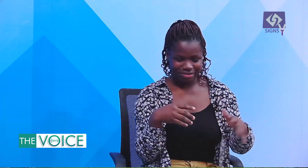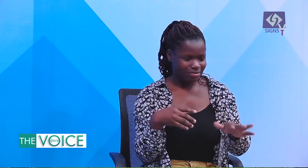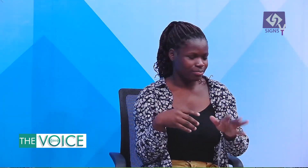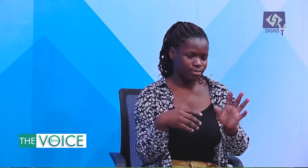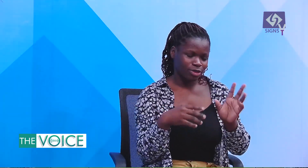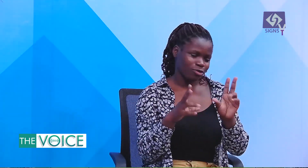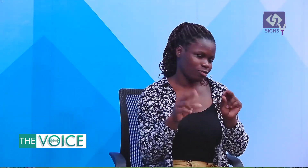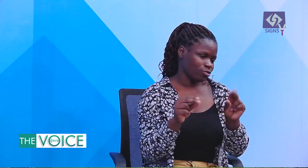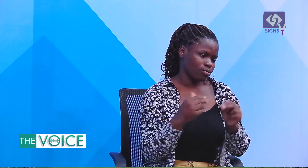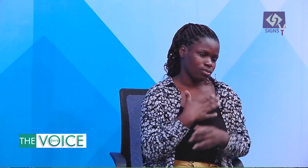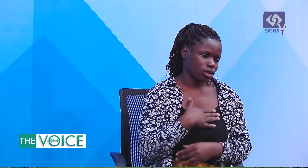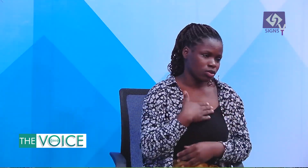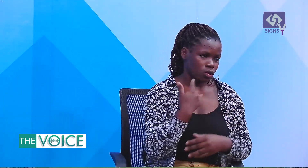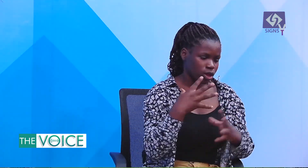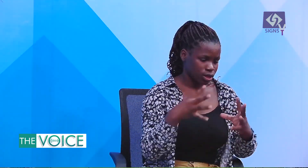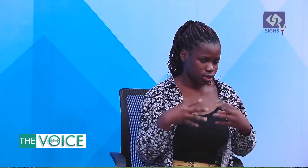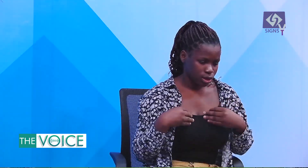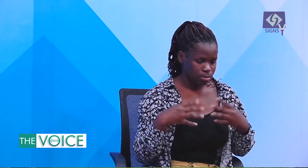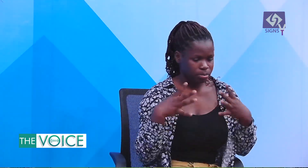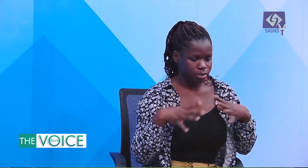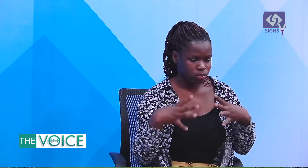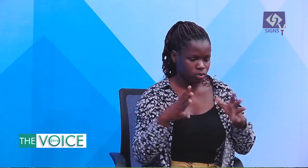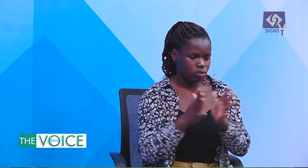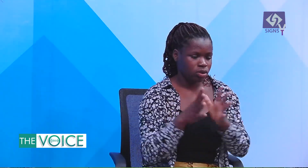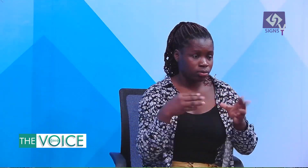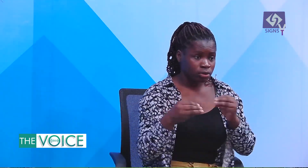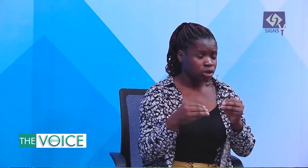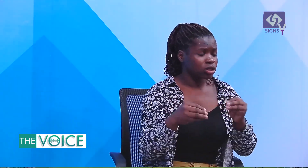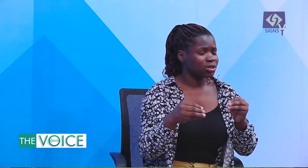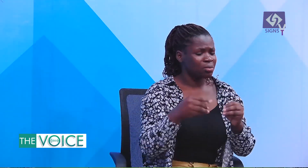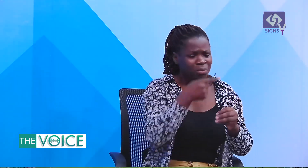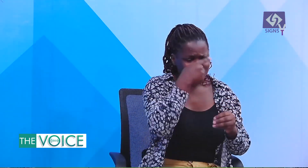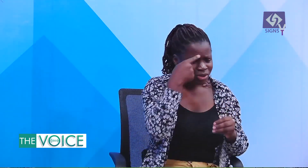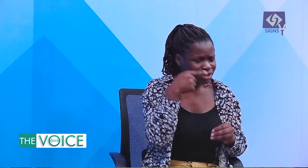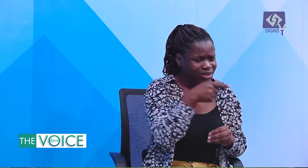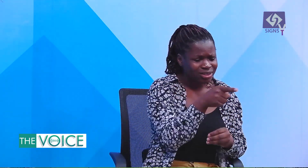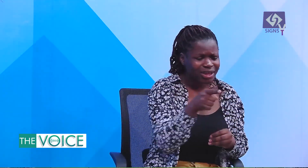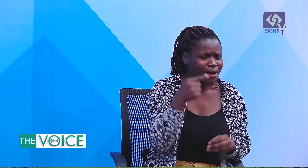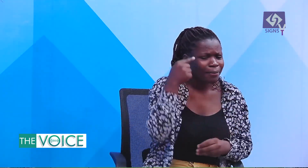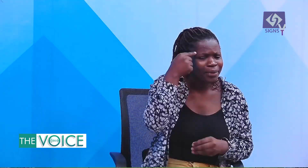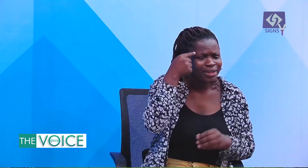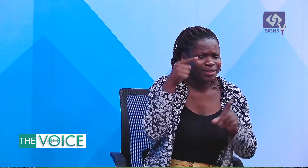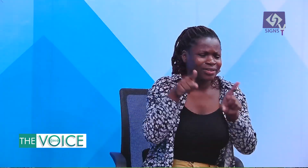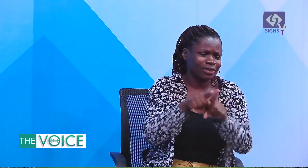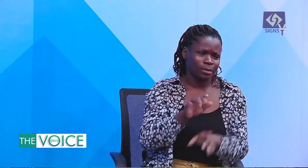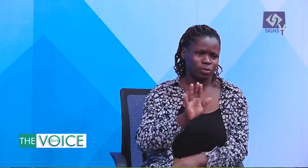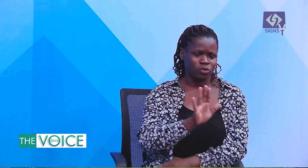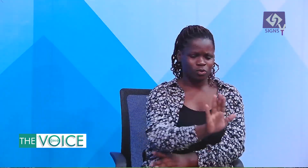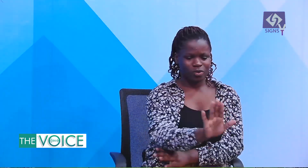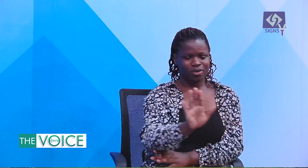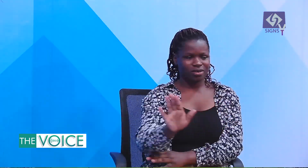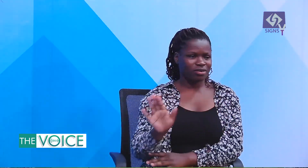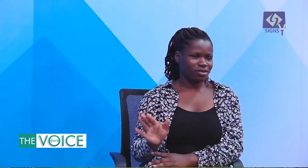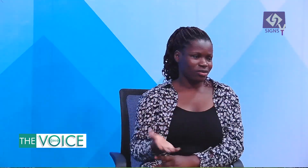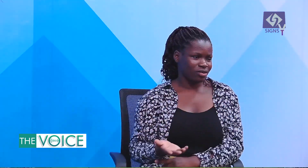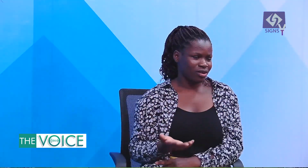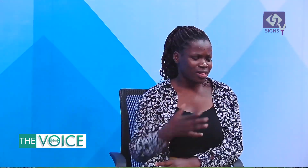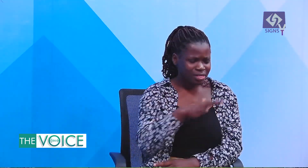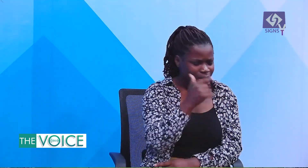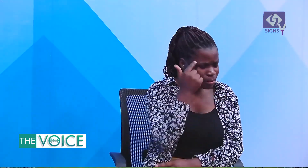see this as a big challenge, but please, there is acceptance. If you accept people with disability, then, or you change your mentality, then it